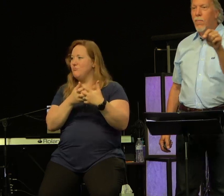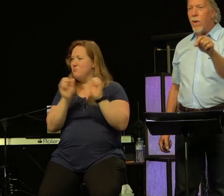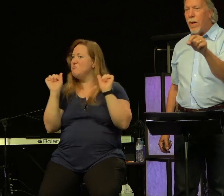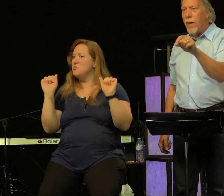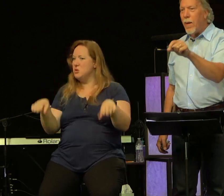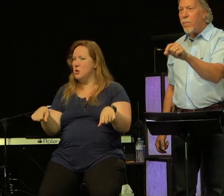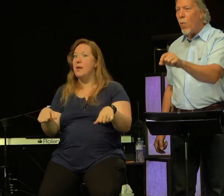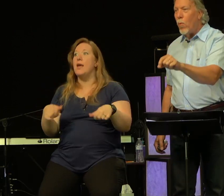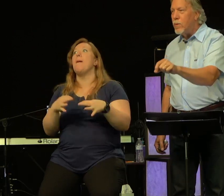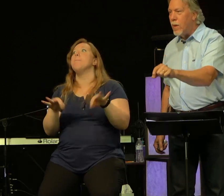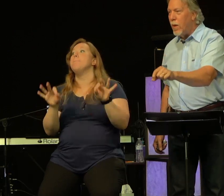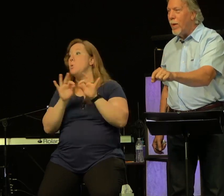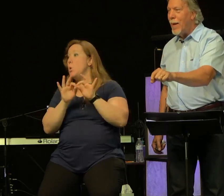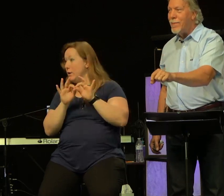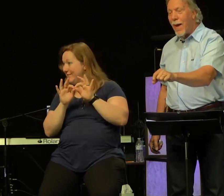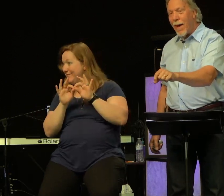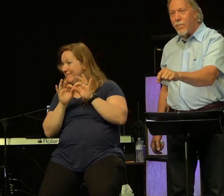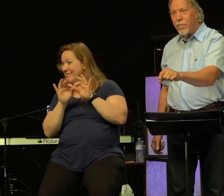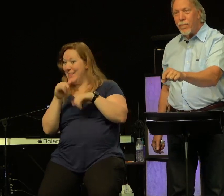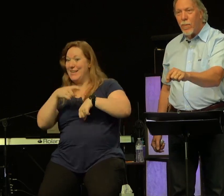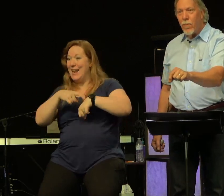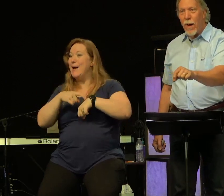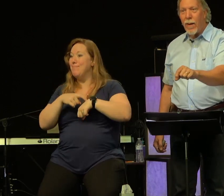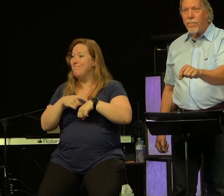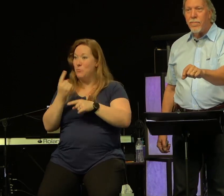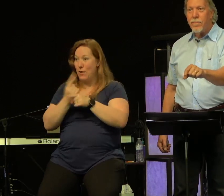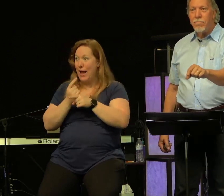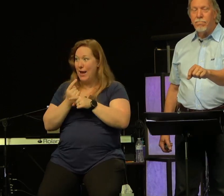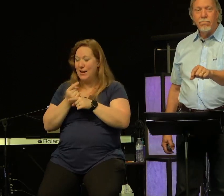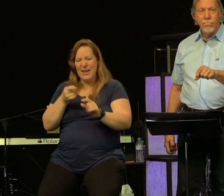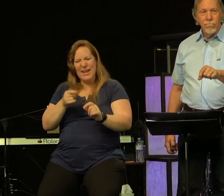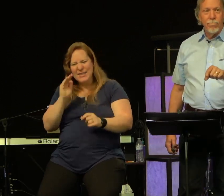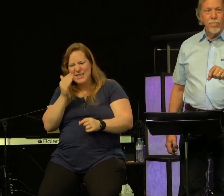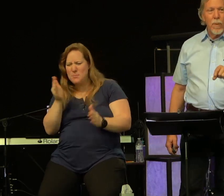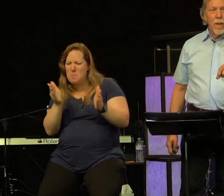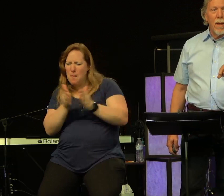really, really important to you at that time, right?